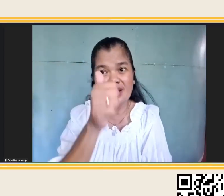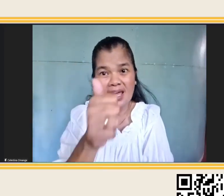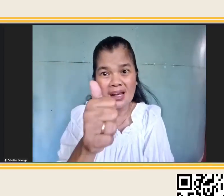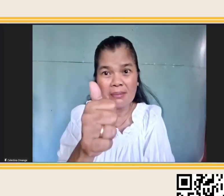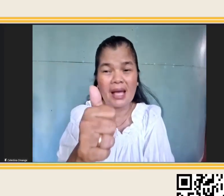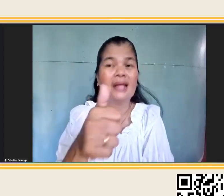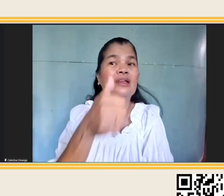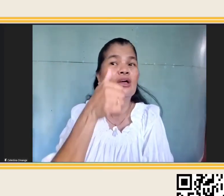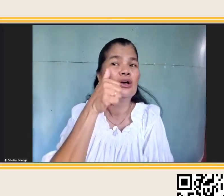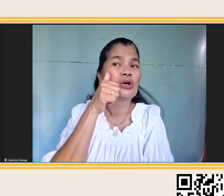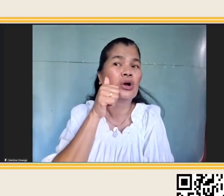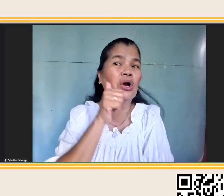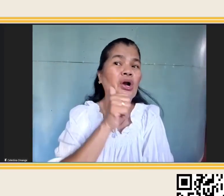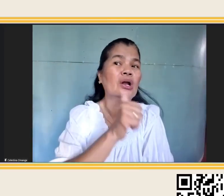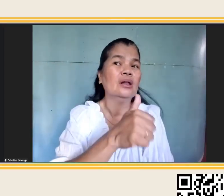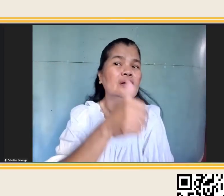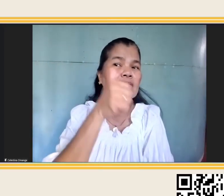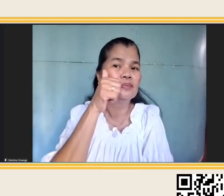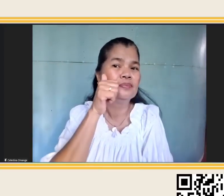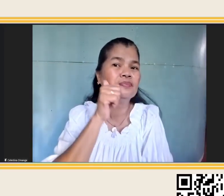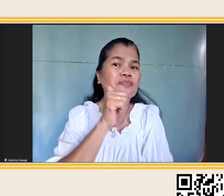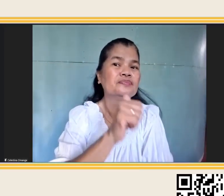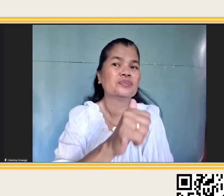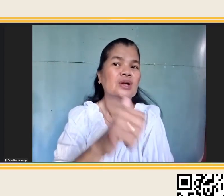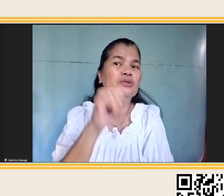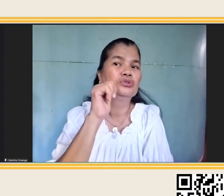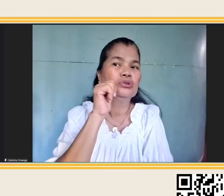sa letter A naman, girl,